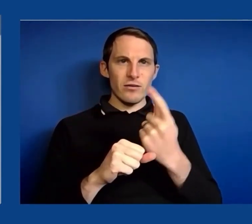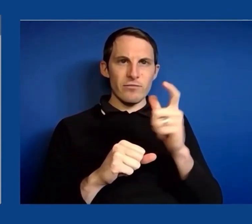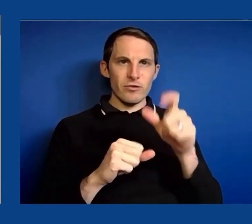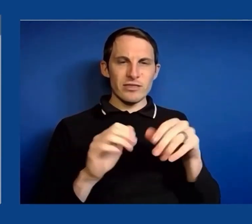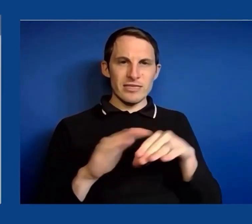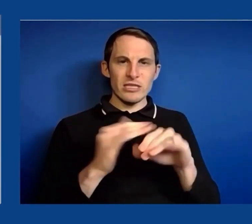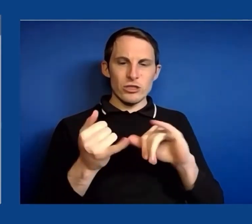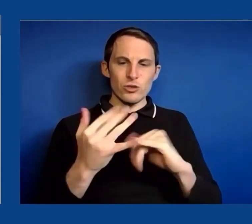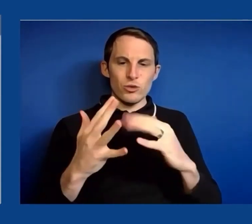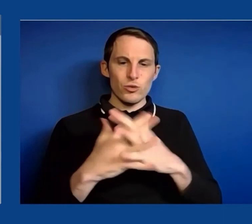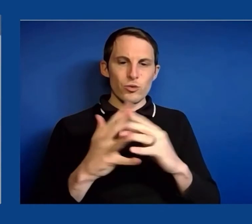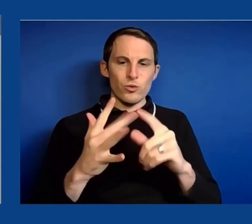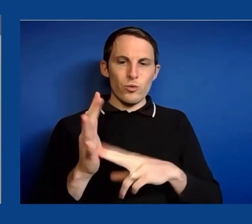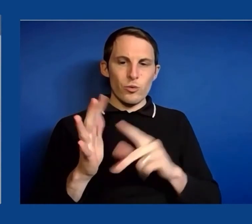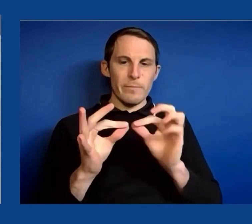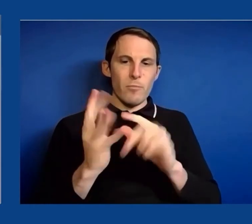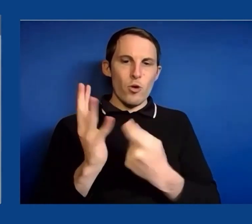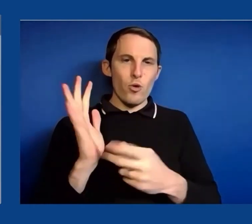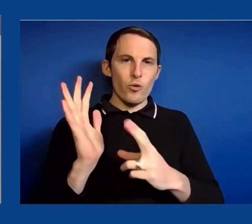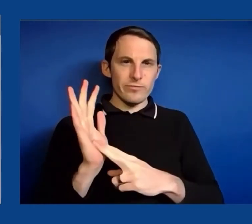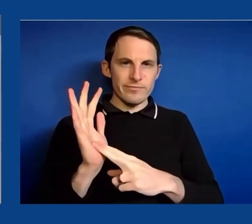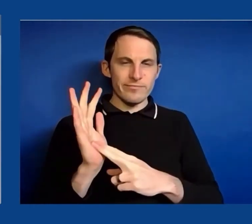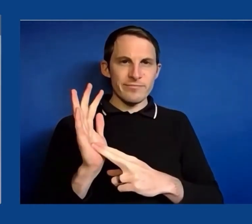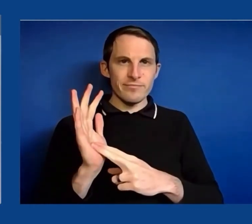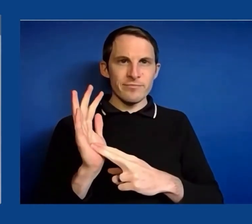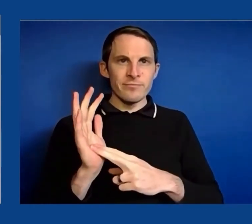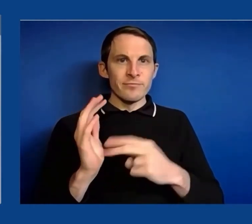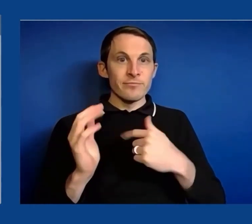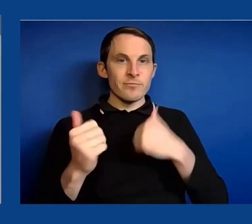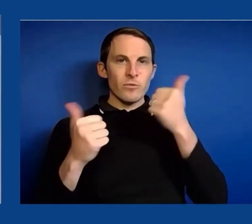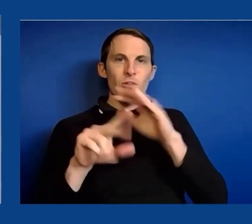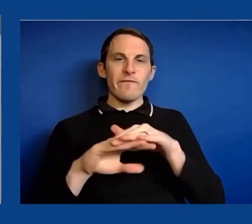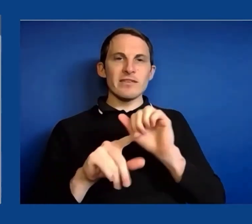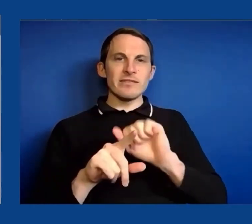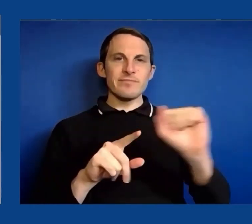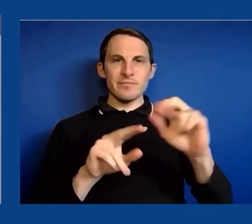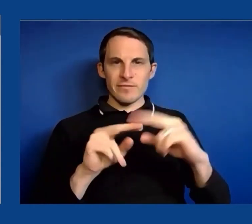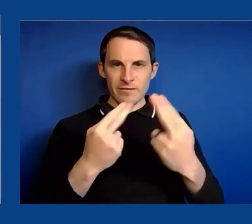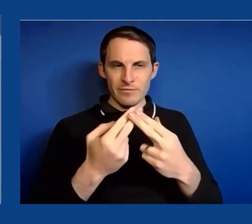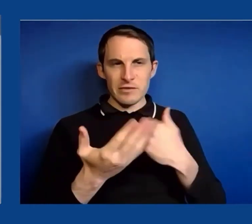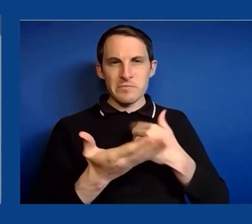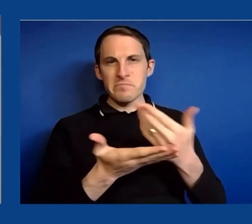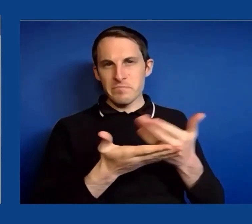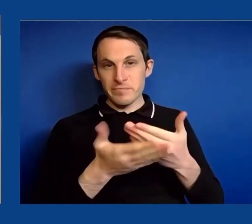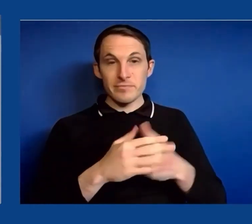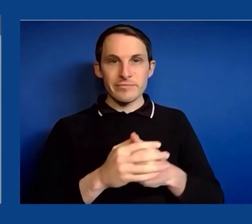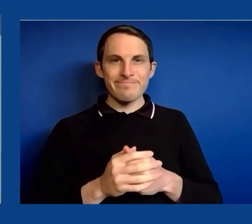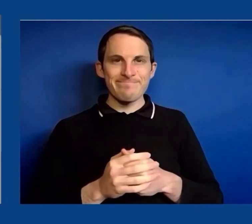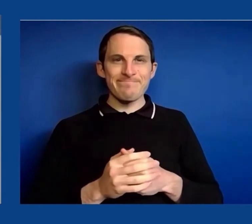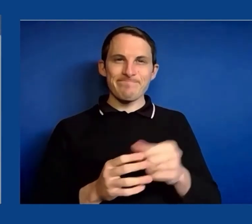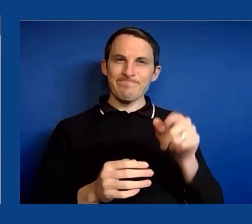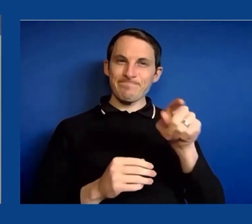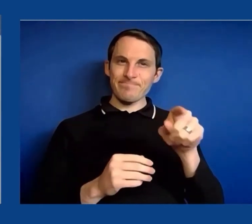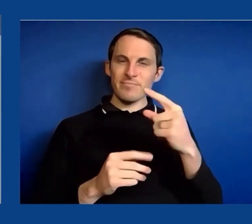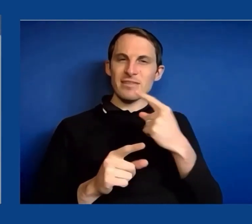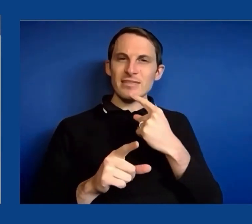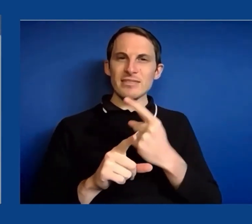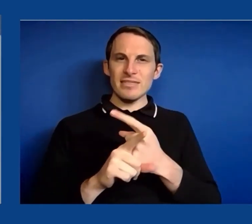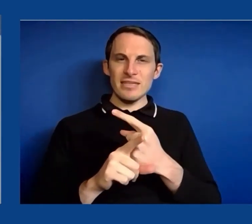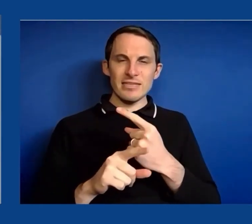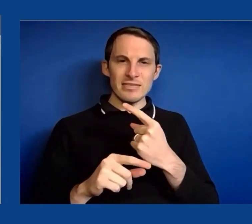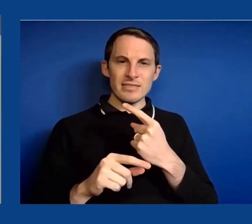Swinburne. And because I knew all his family. So he was saying, look at the way